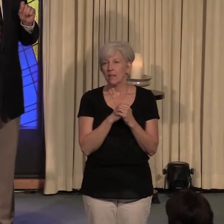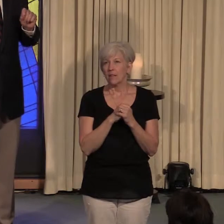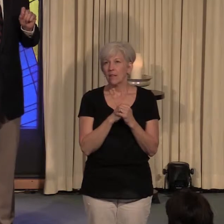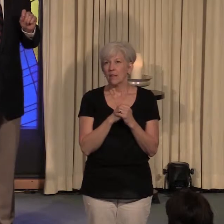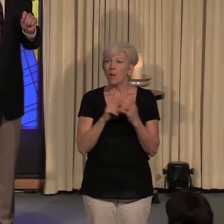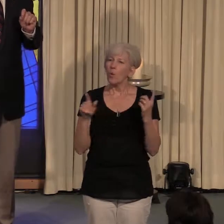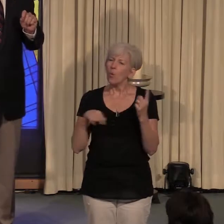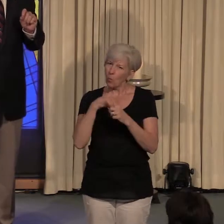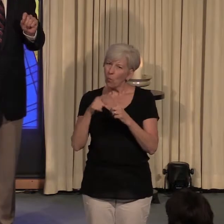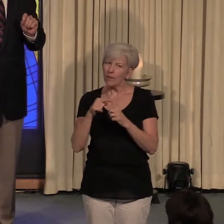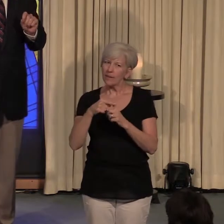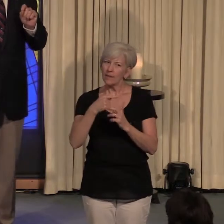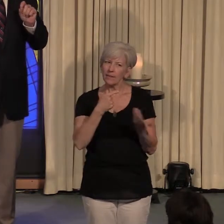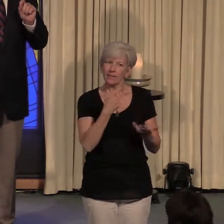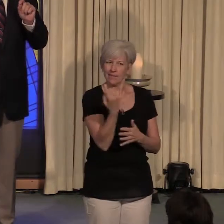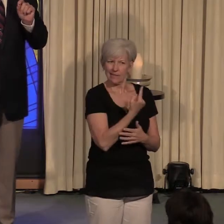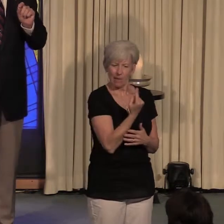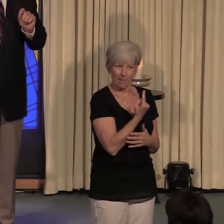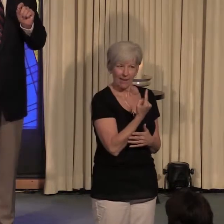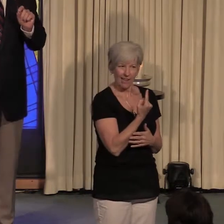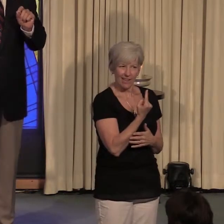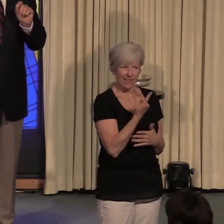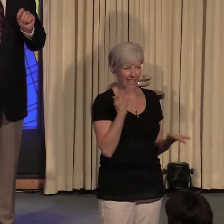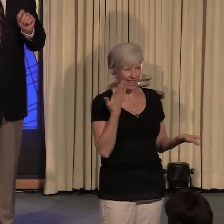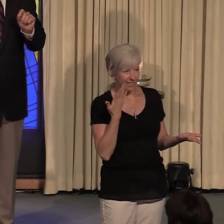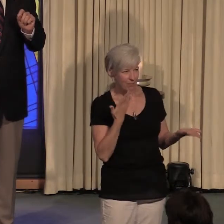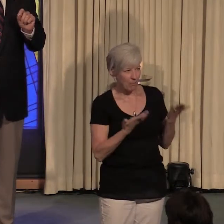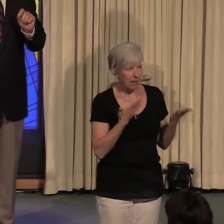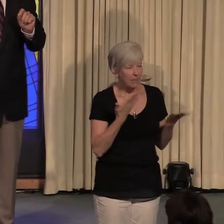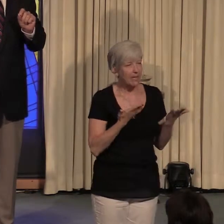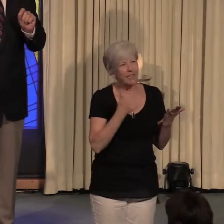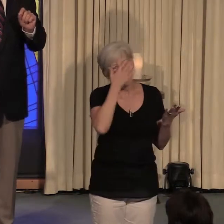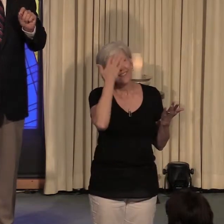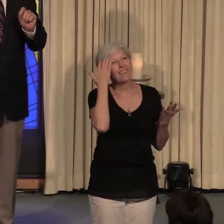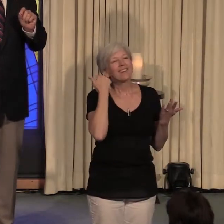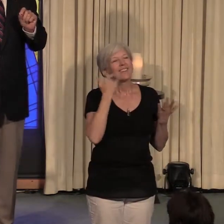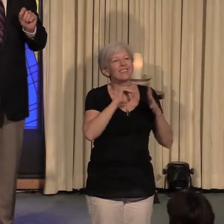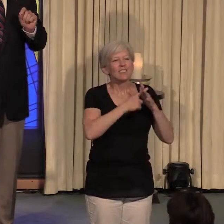When somebody starts to get in your business, can you maybe use principle